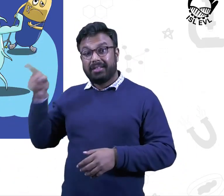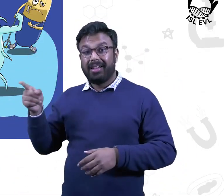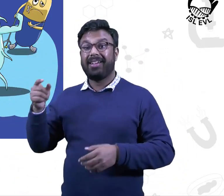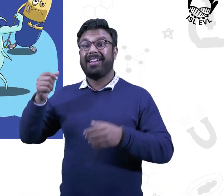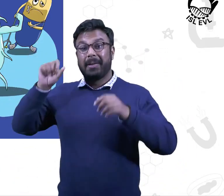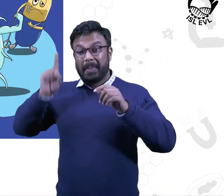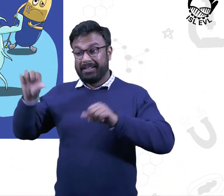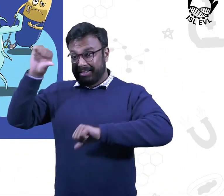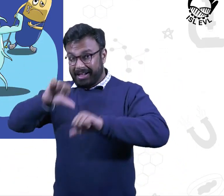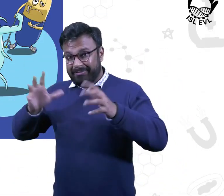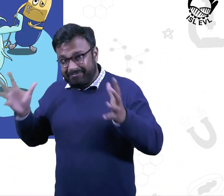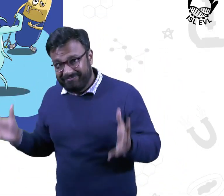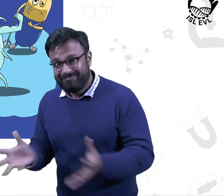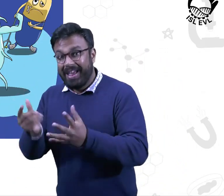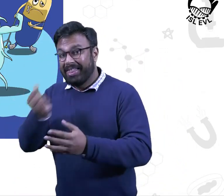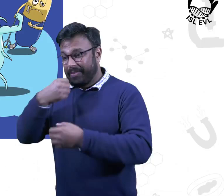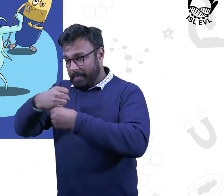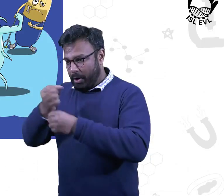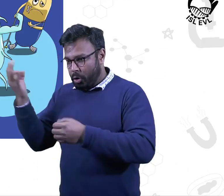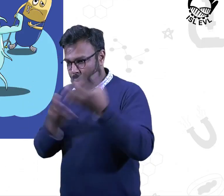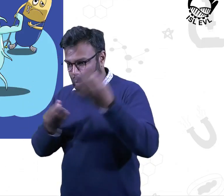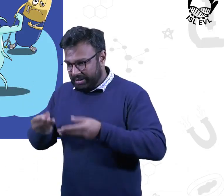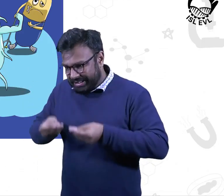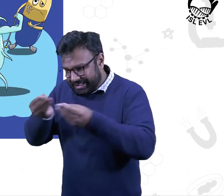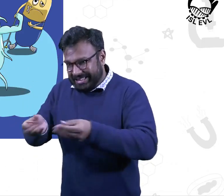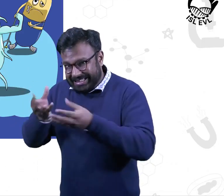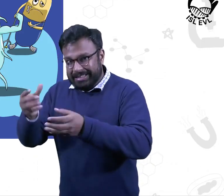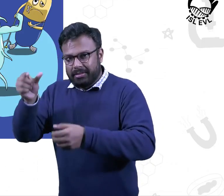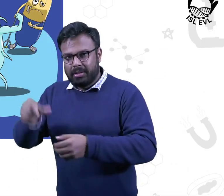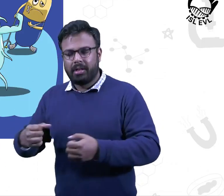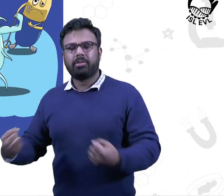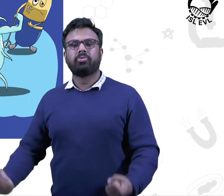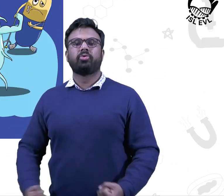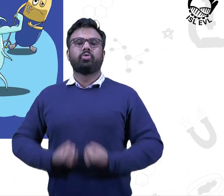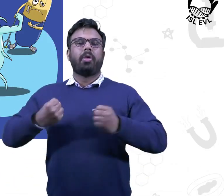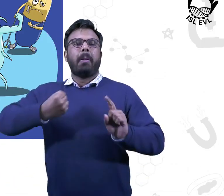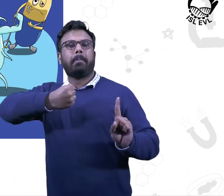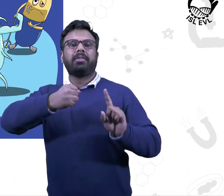That is why we need to keep developing newer antibiotics.